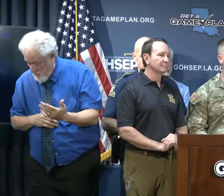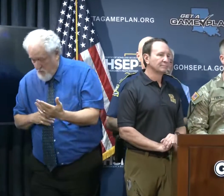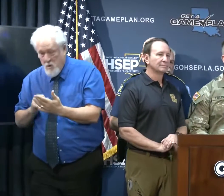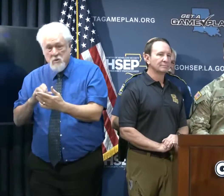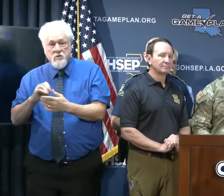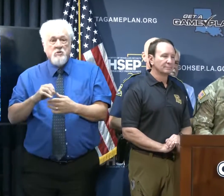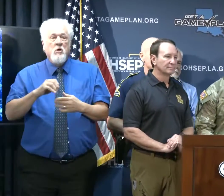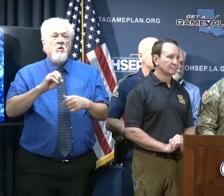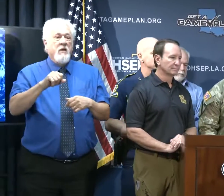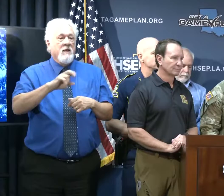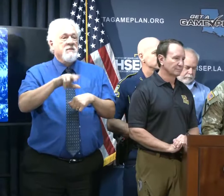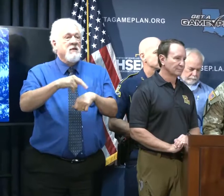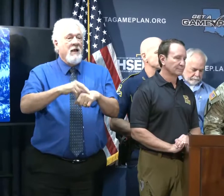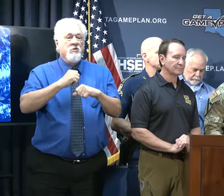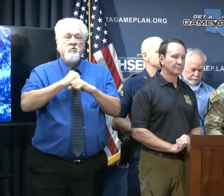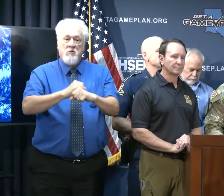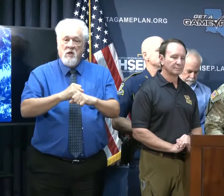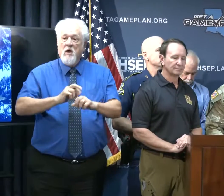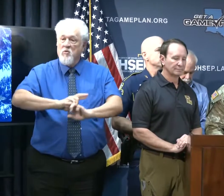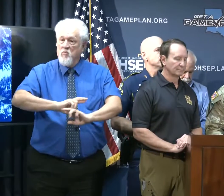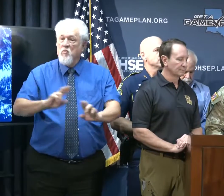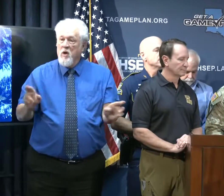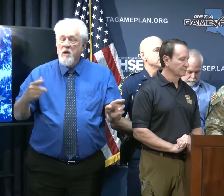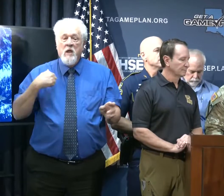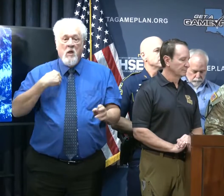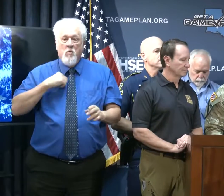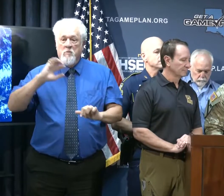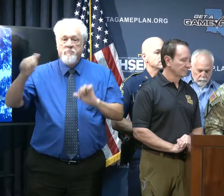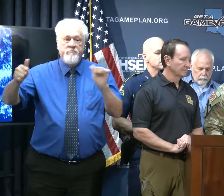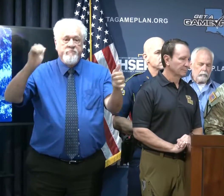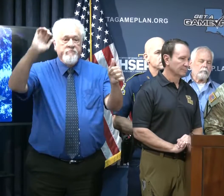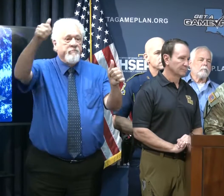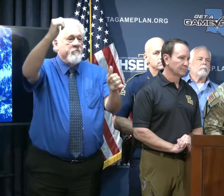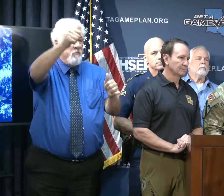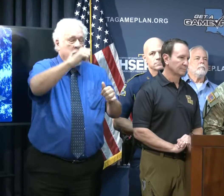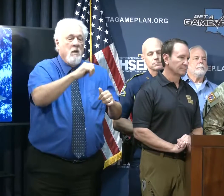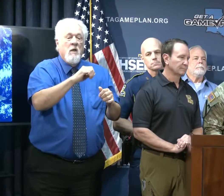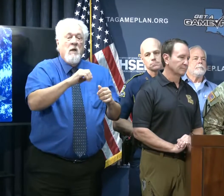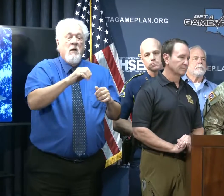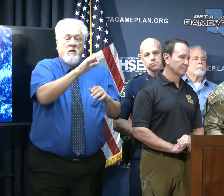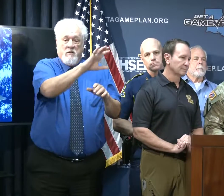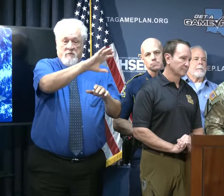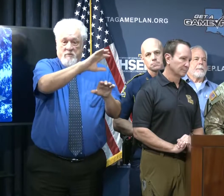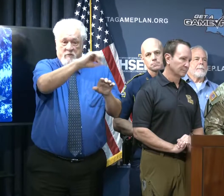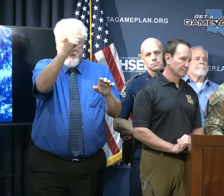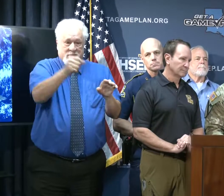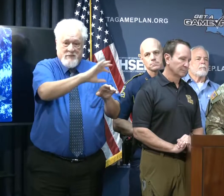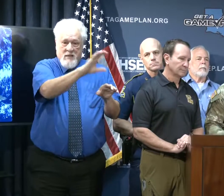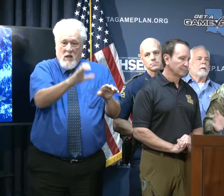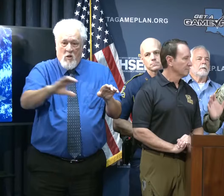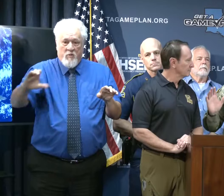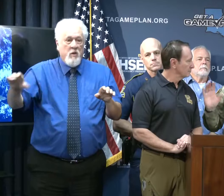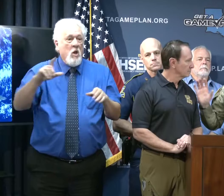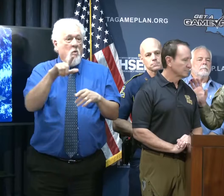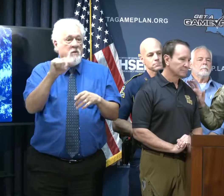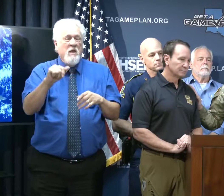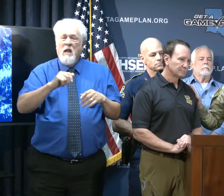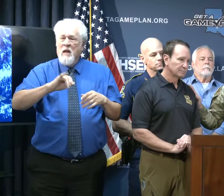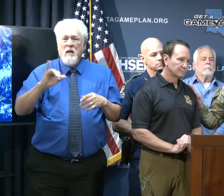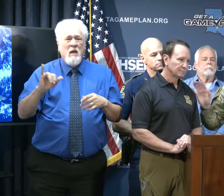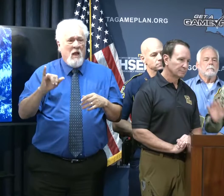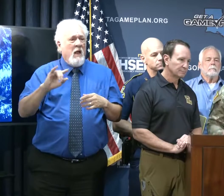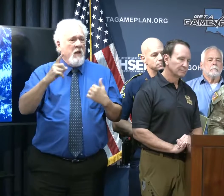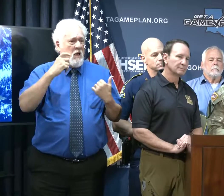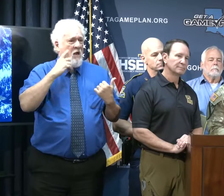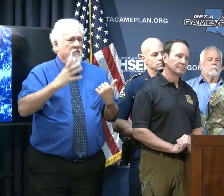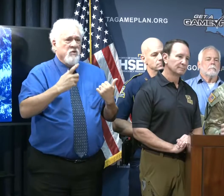National Guard is mobilizing right now. We are deploying across the coastal parishes and throughout Louisiana. Again, just like the